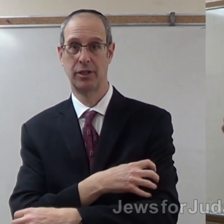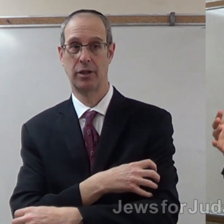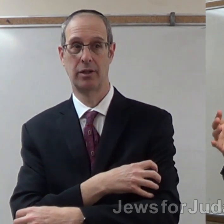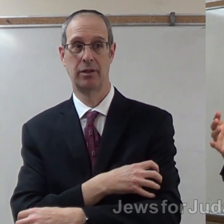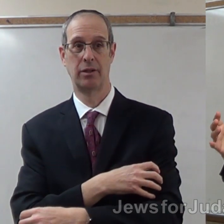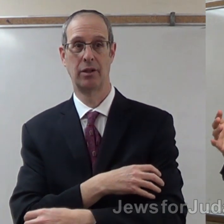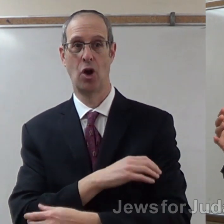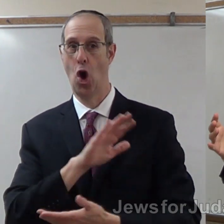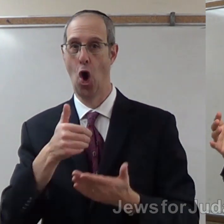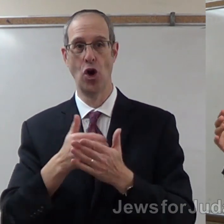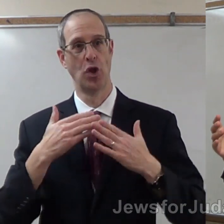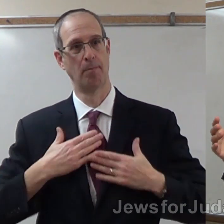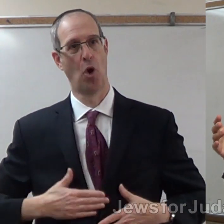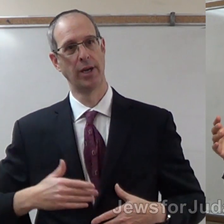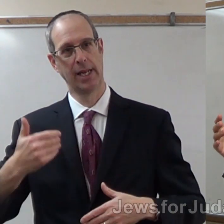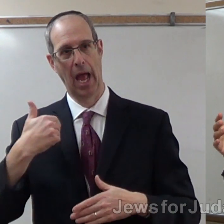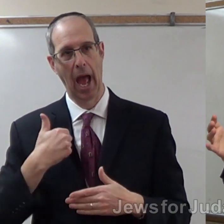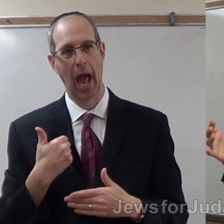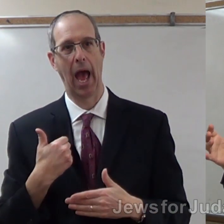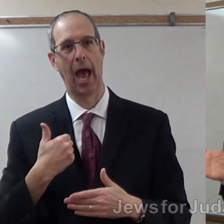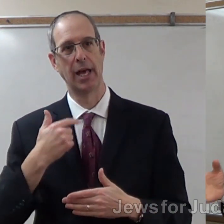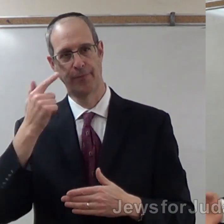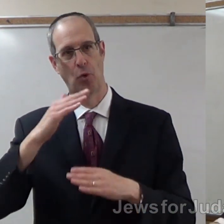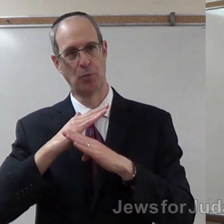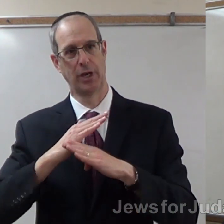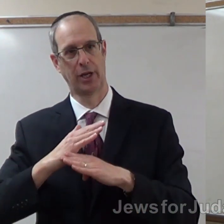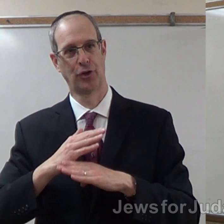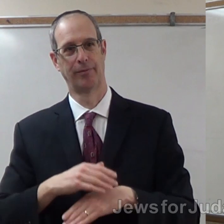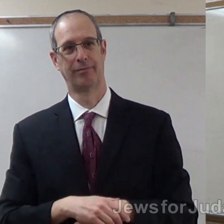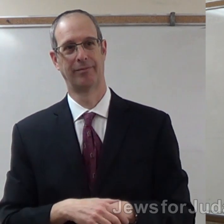Every part of the body has something that protects it.